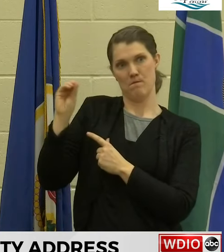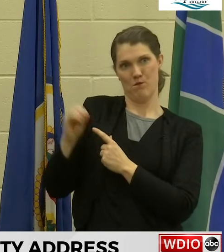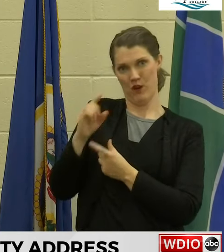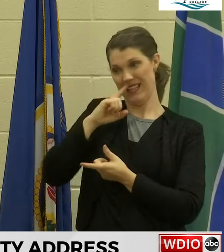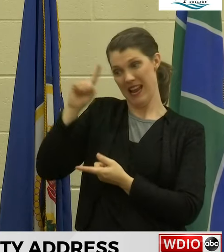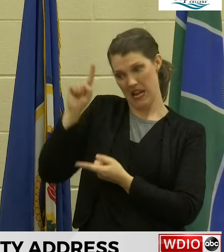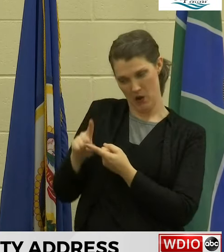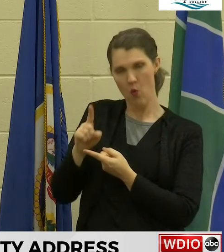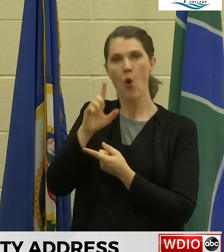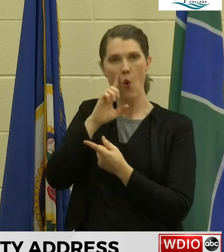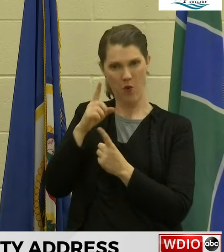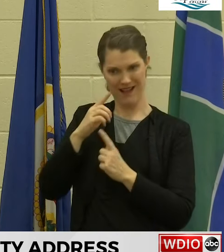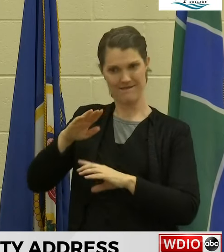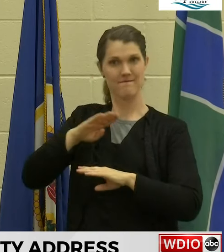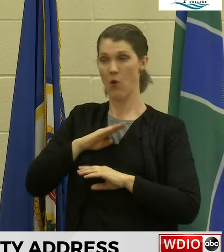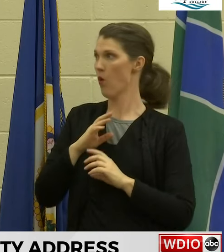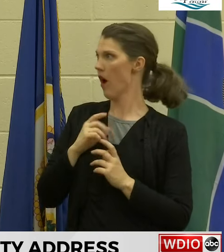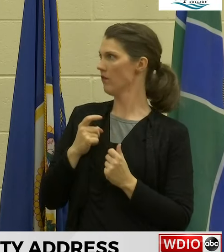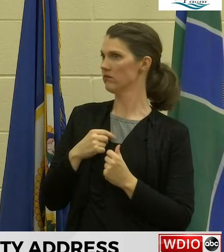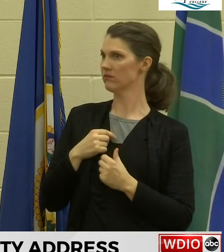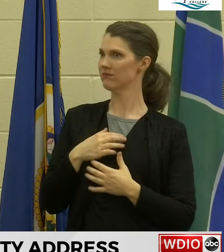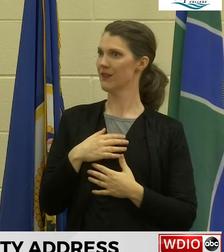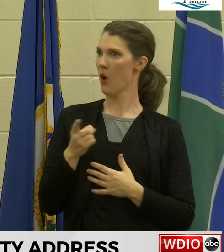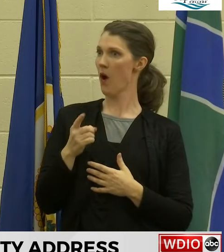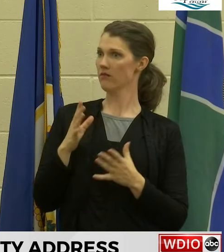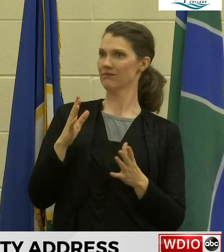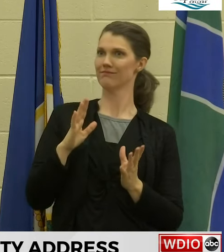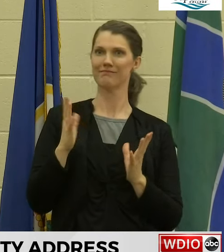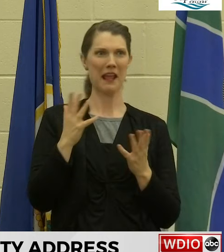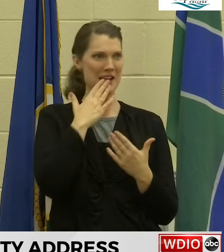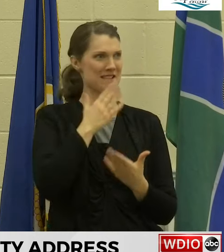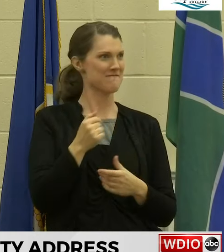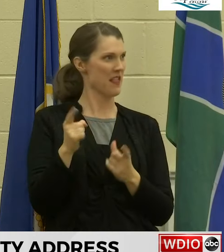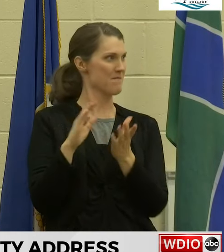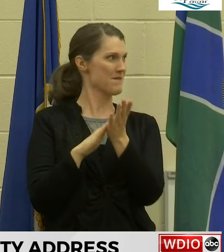goal. With the full, thank you.